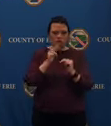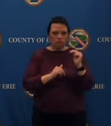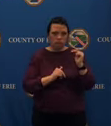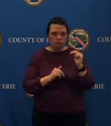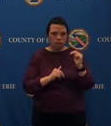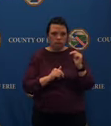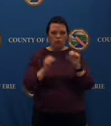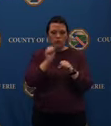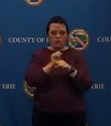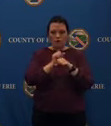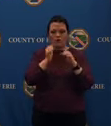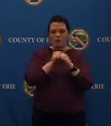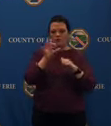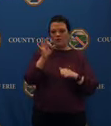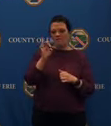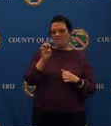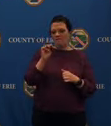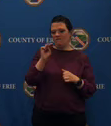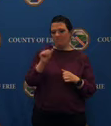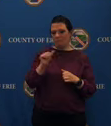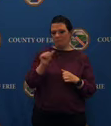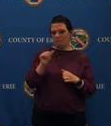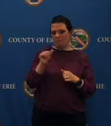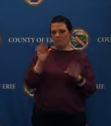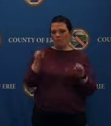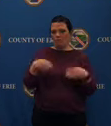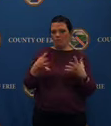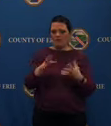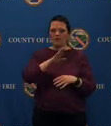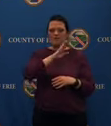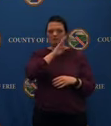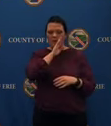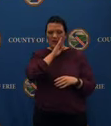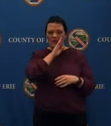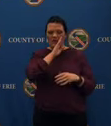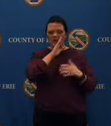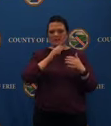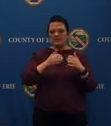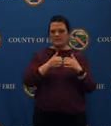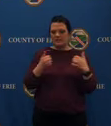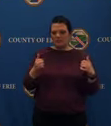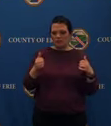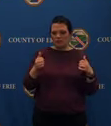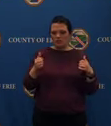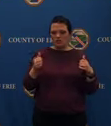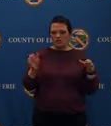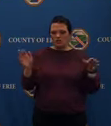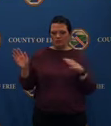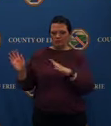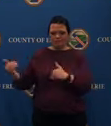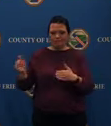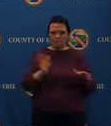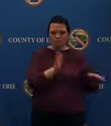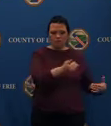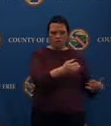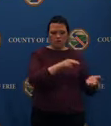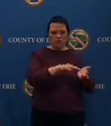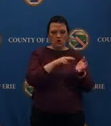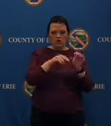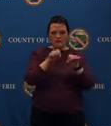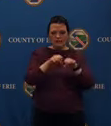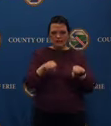in working along with FEMA, which would provide the beds, the separation between units, the nursing